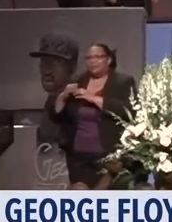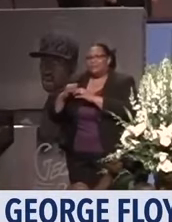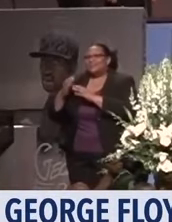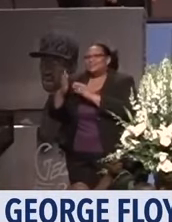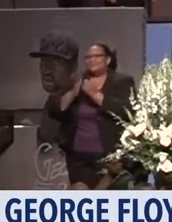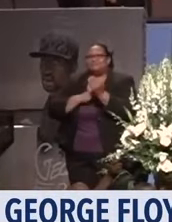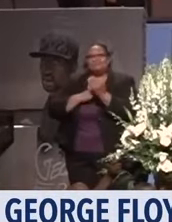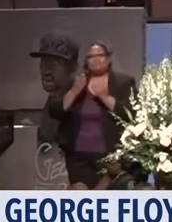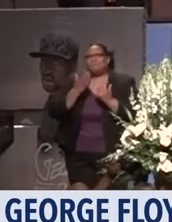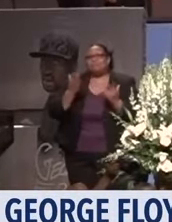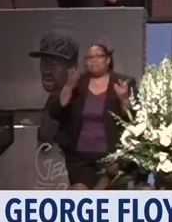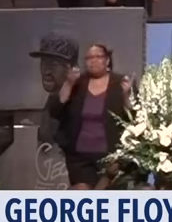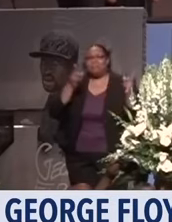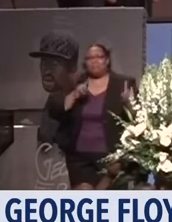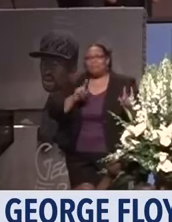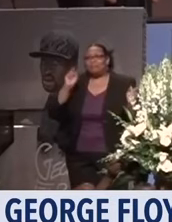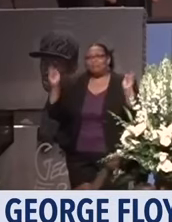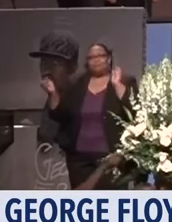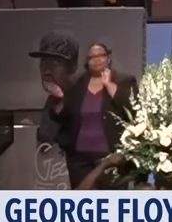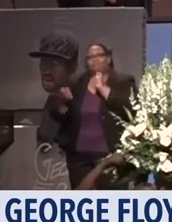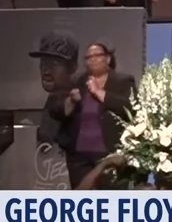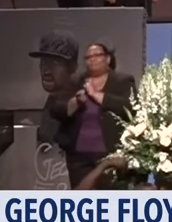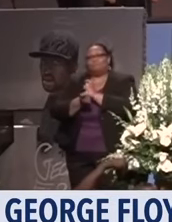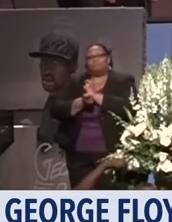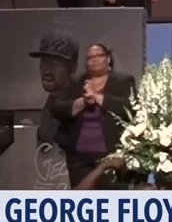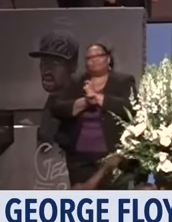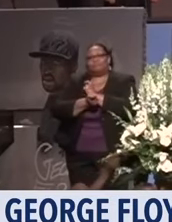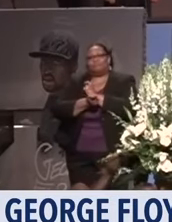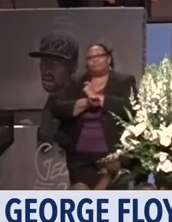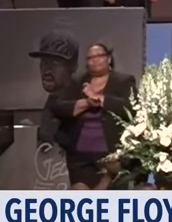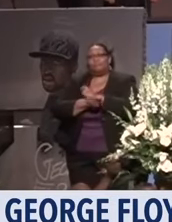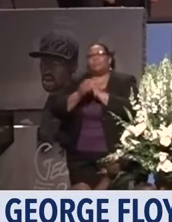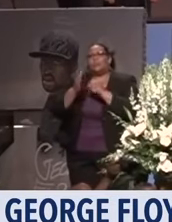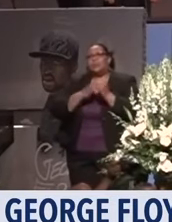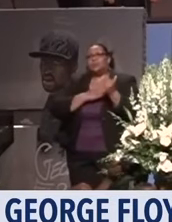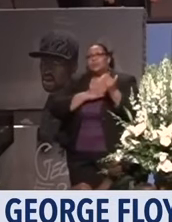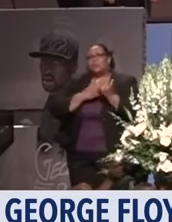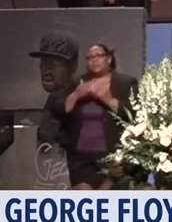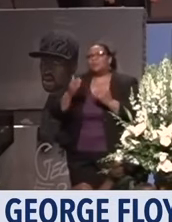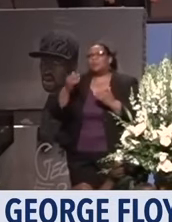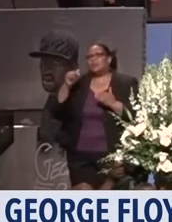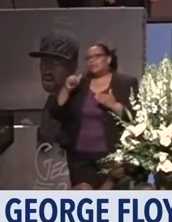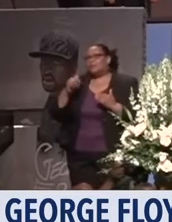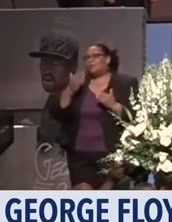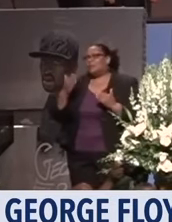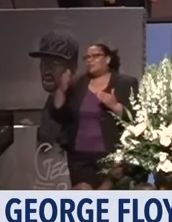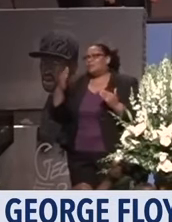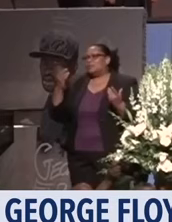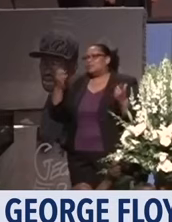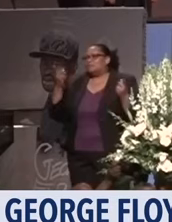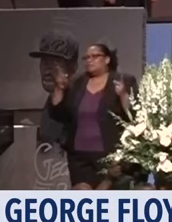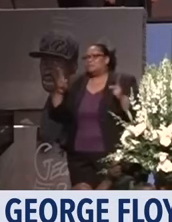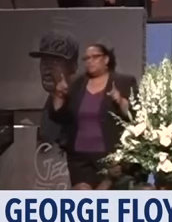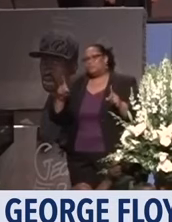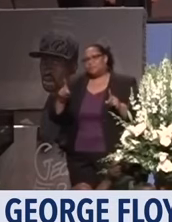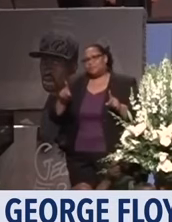though the waters thereof roar and be troubled. Though the mountains shake with the swelling thereof,